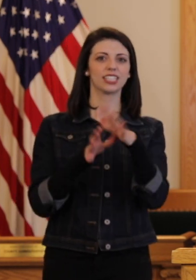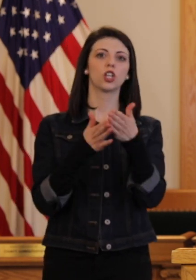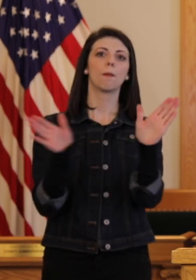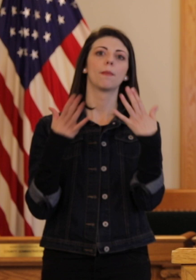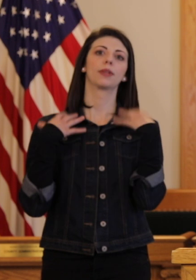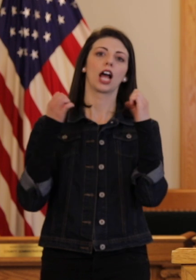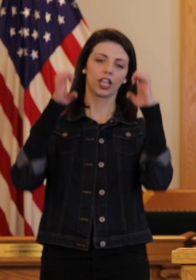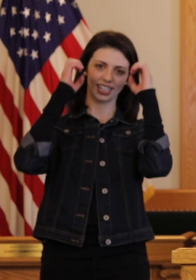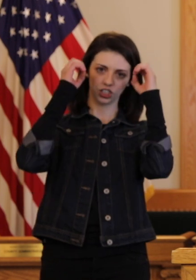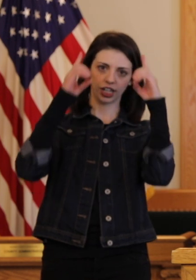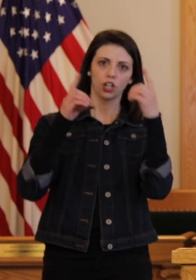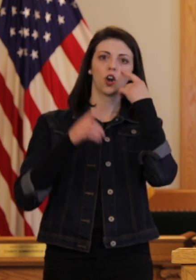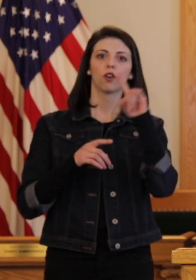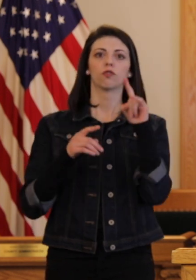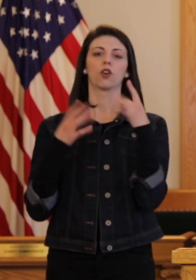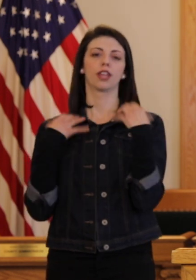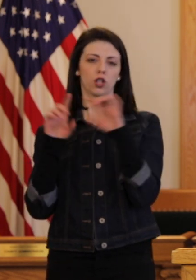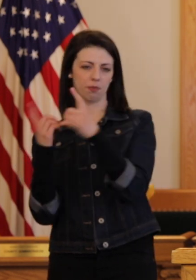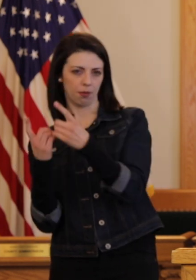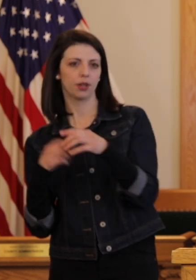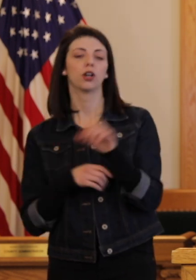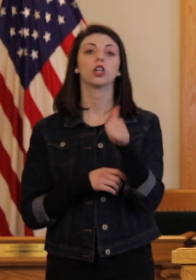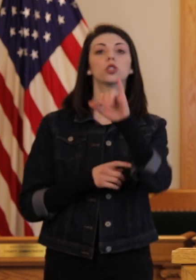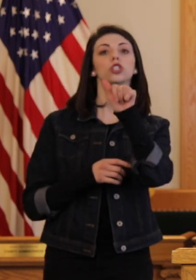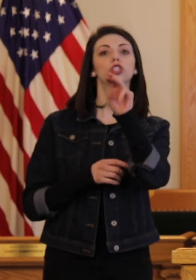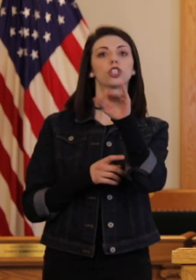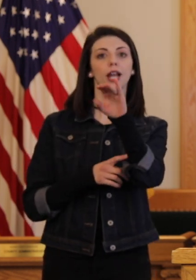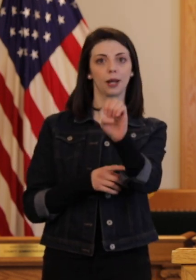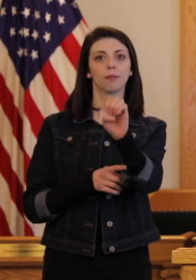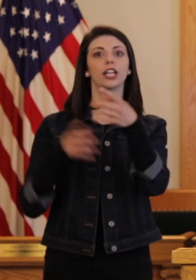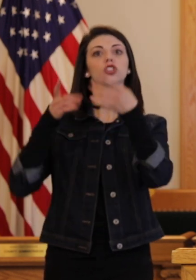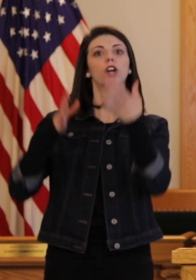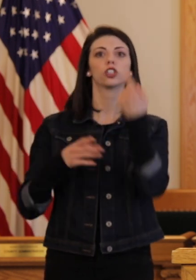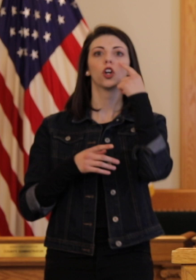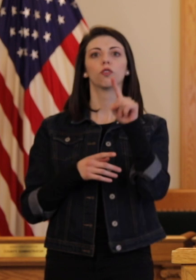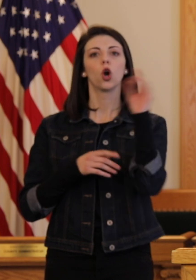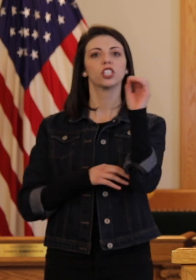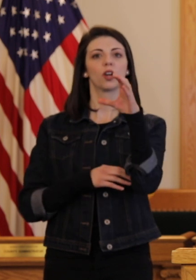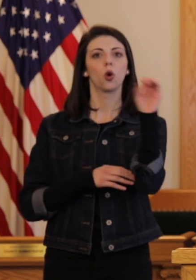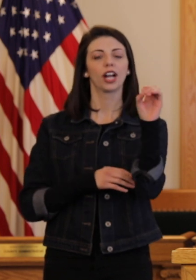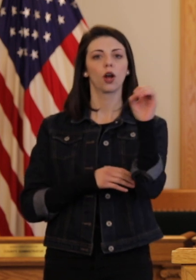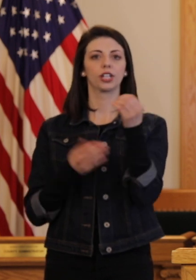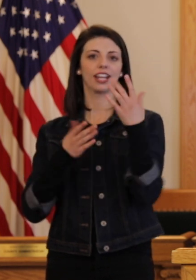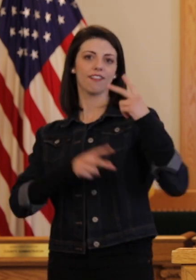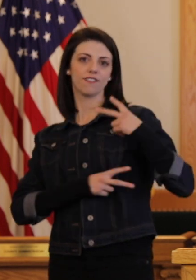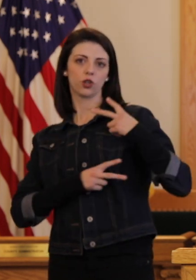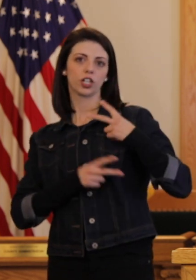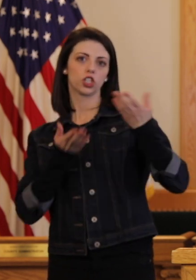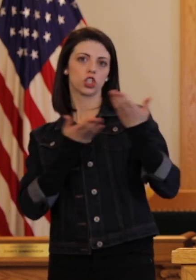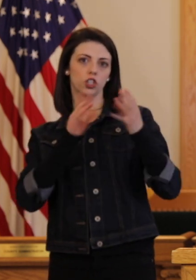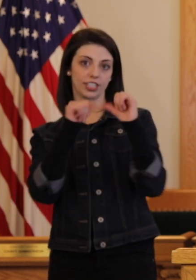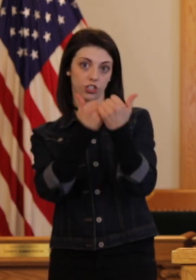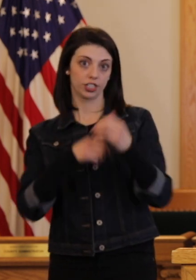Health Educator for the Oswego County Health Department, and Jamie Hamlin, Director of the Oswego County Veterans Service Agency. To